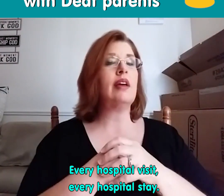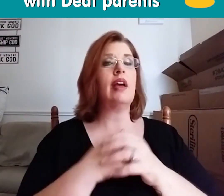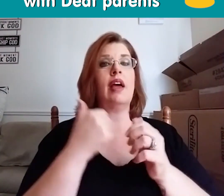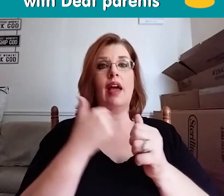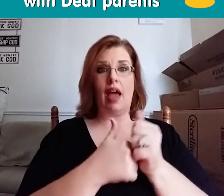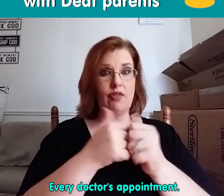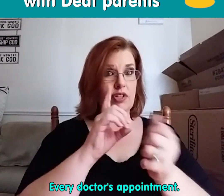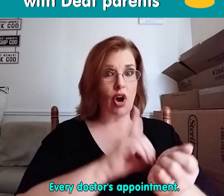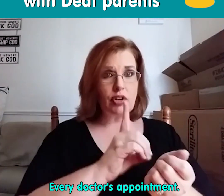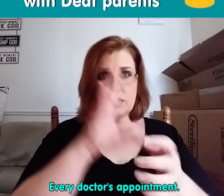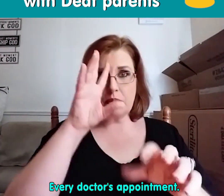remission.